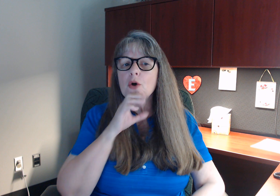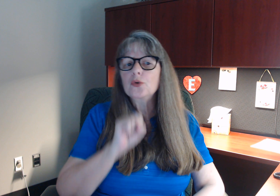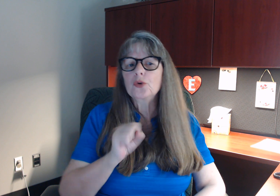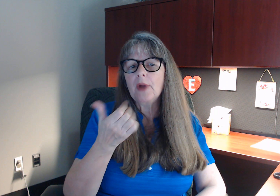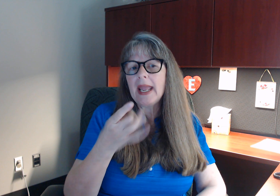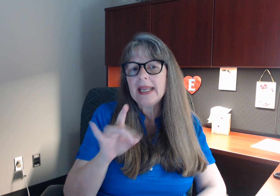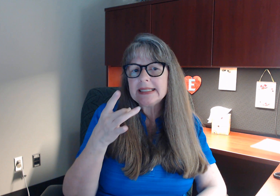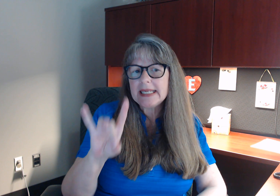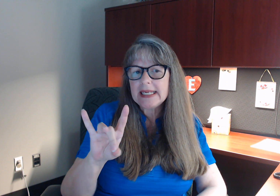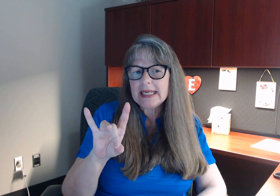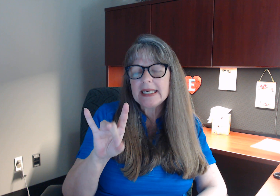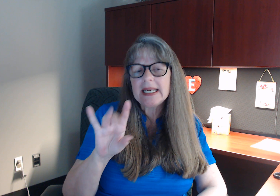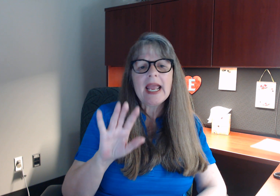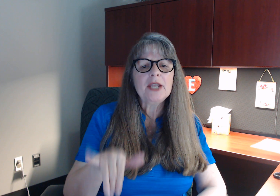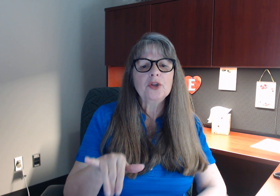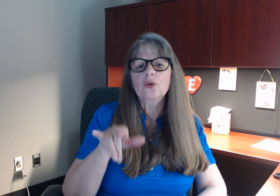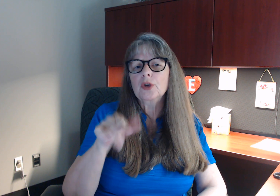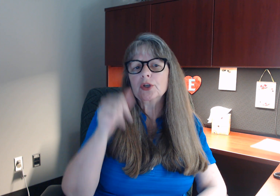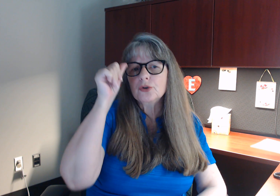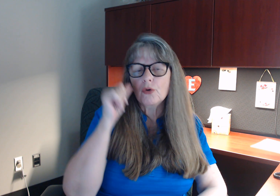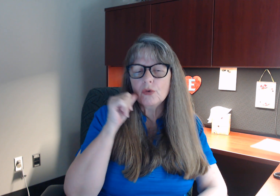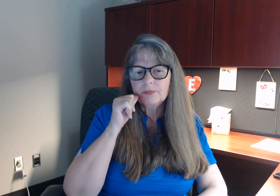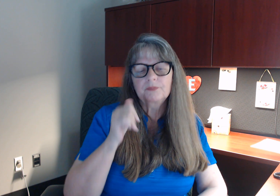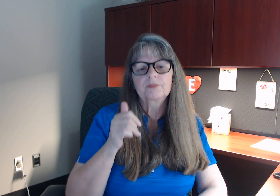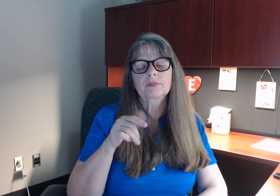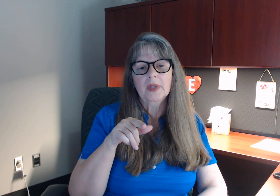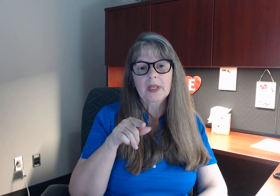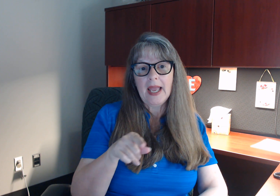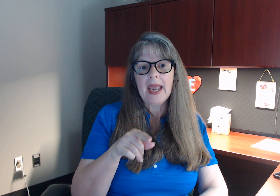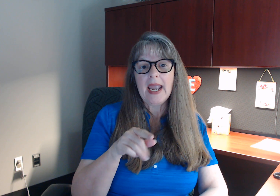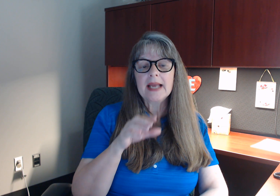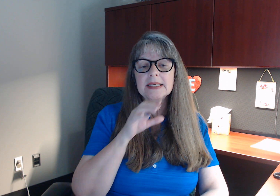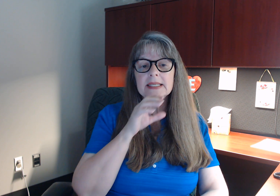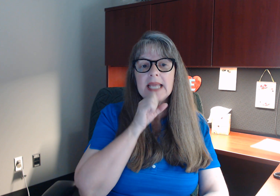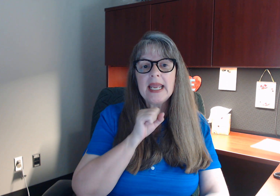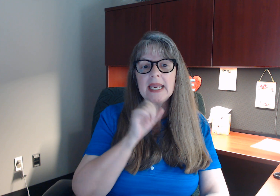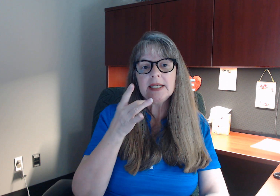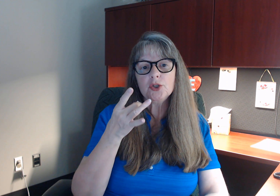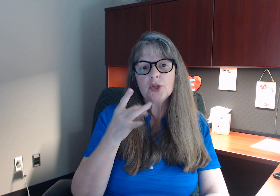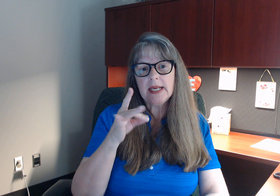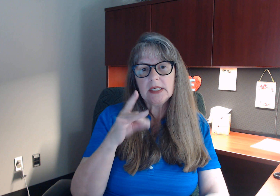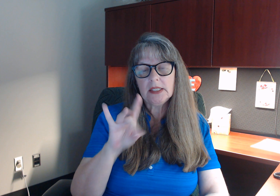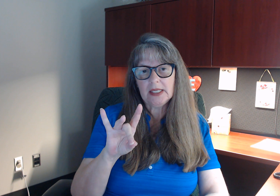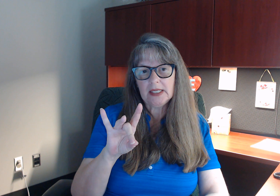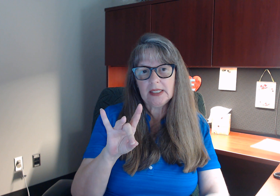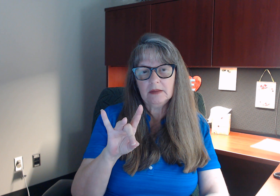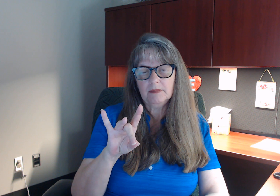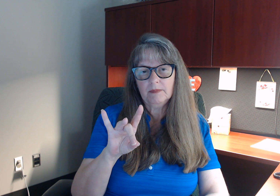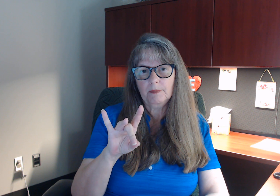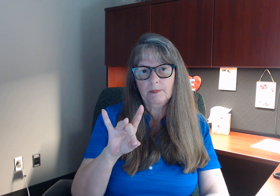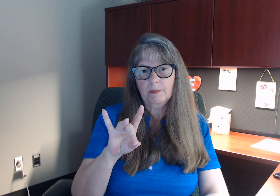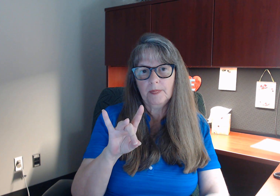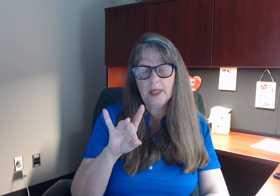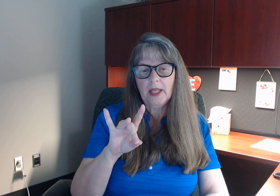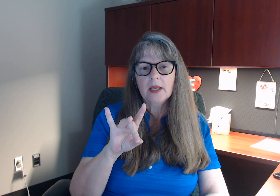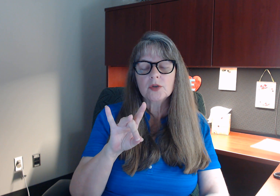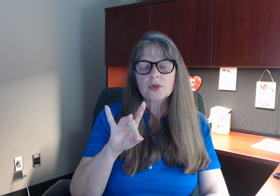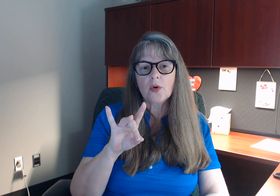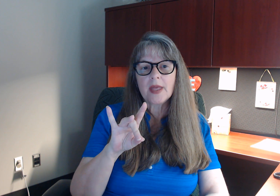you're 18 and you're an adult. And I said age 18. So that's how